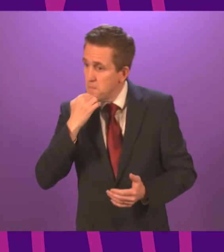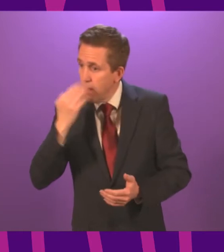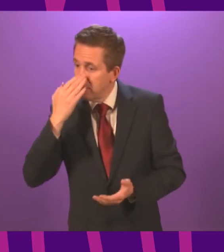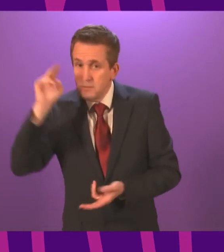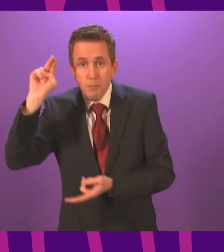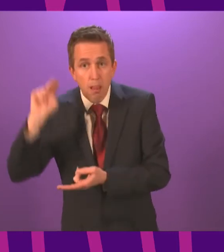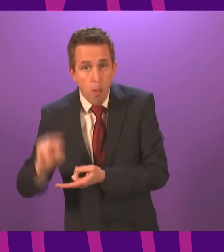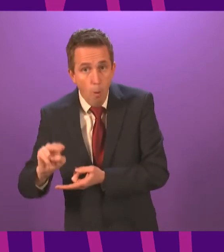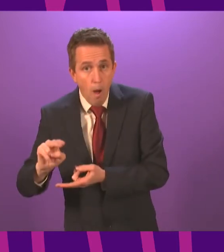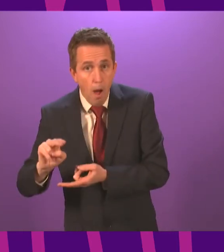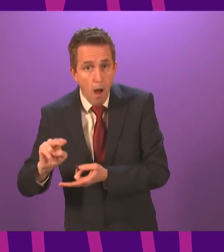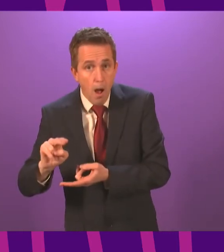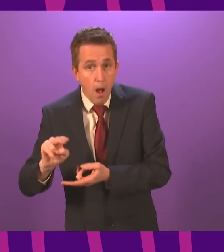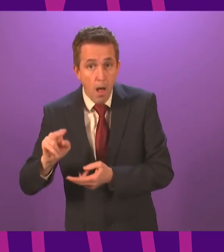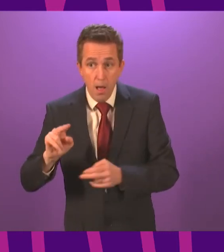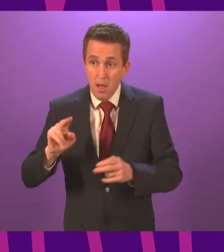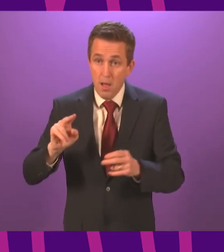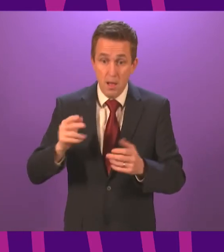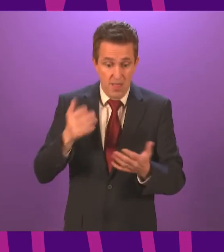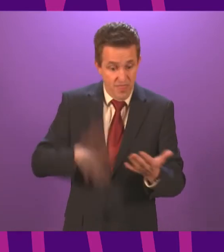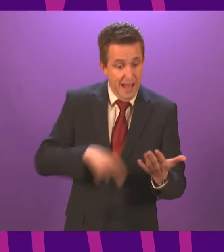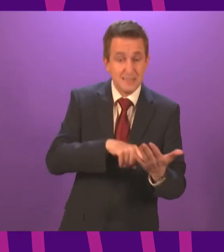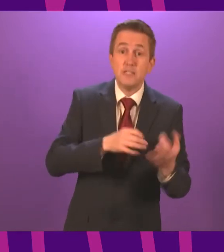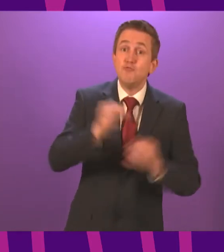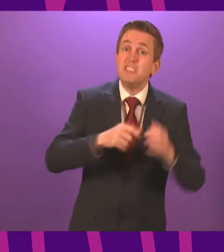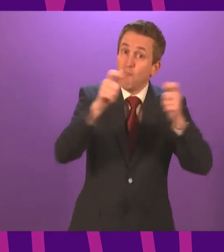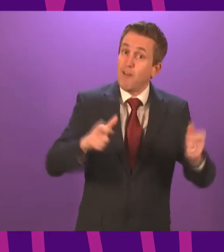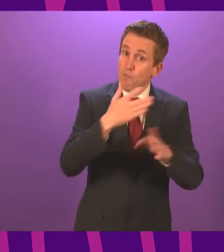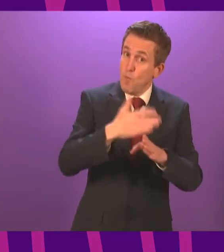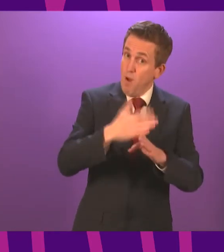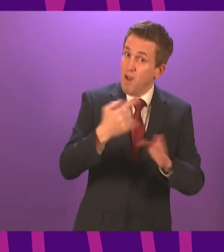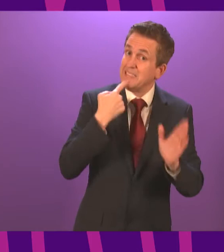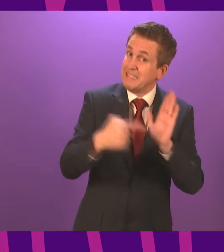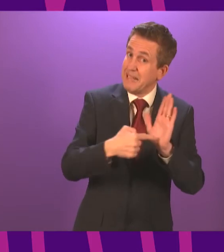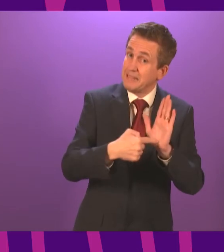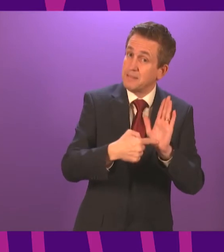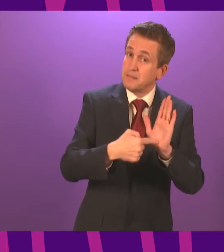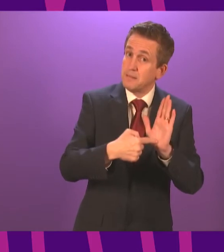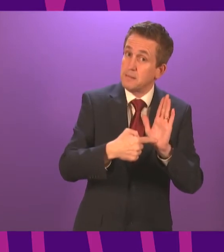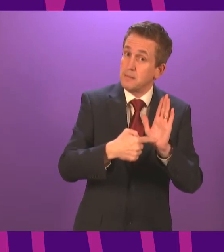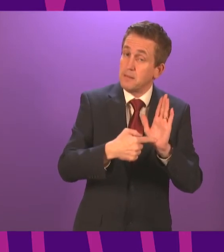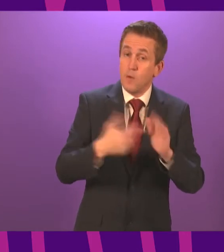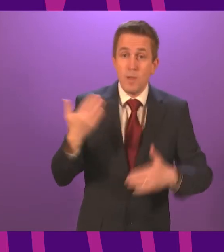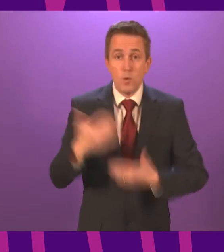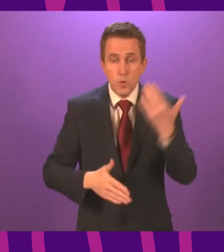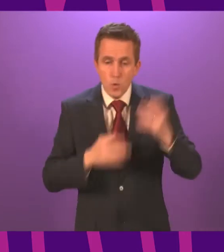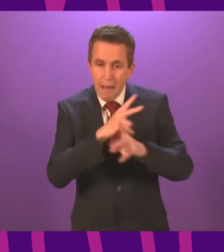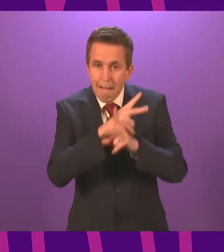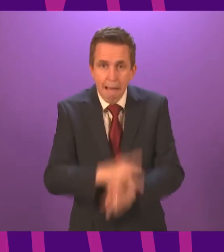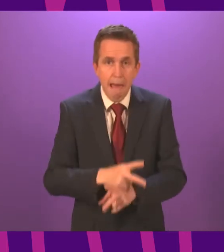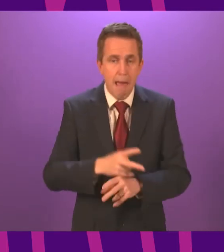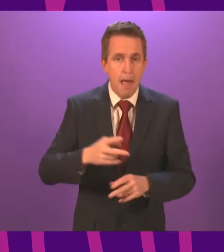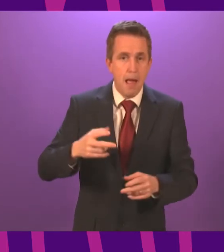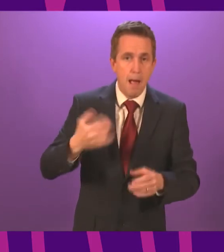is lower than was expected in the strategic framework. Now, advances in medicine and care have helped to